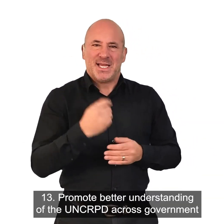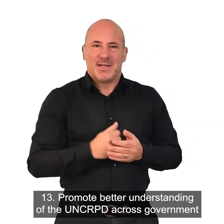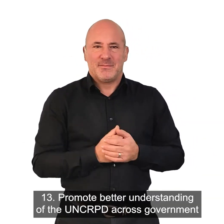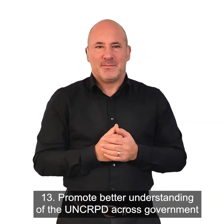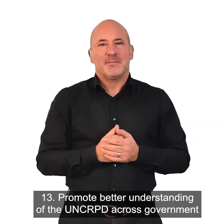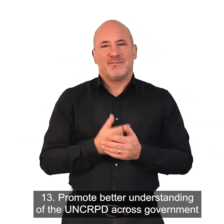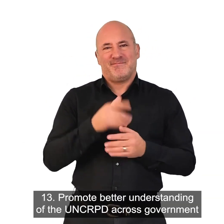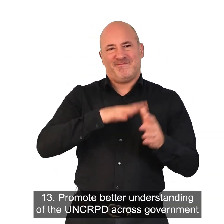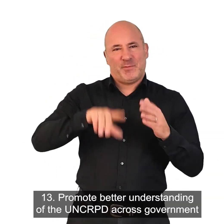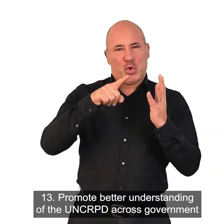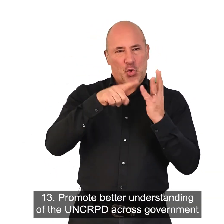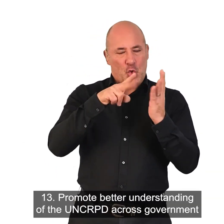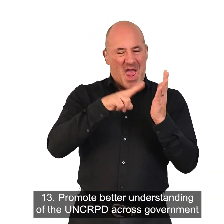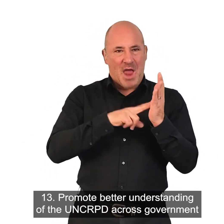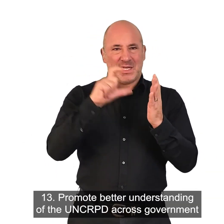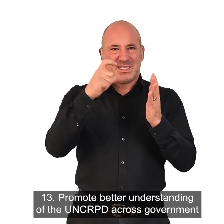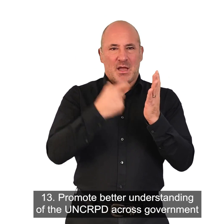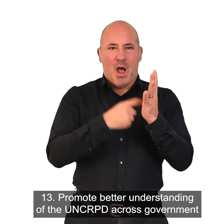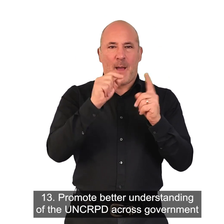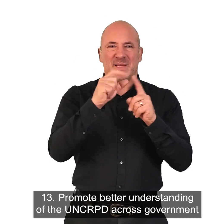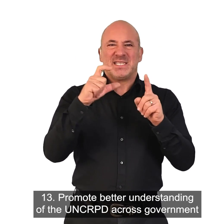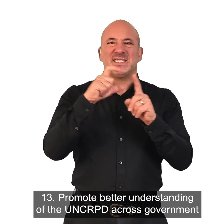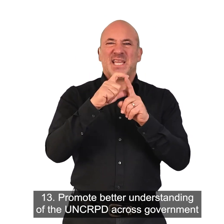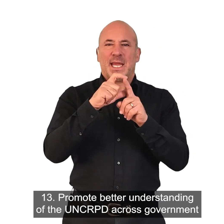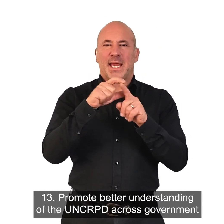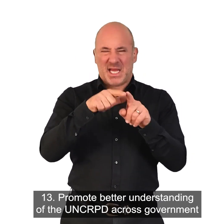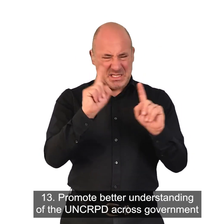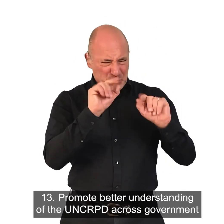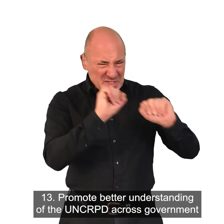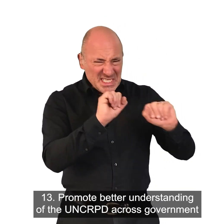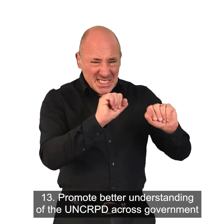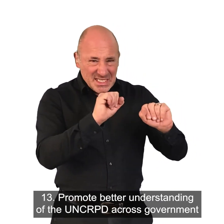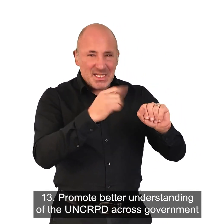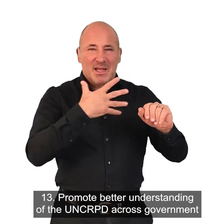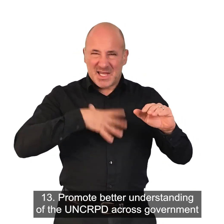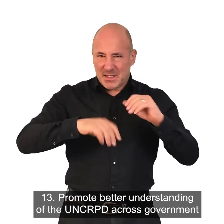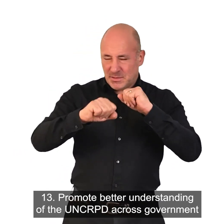13. Promote better understanding of the UN CRPD across government.